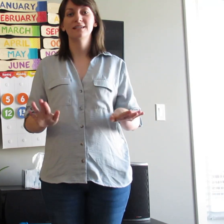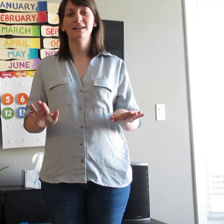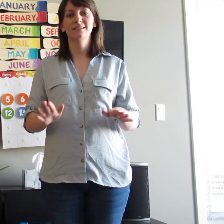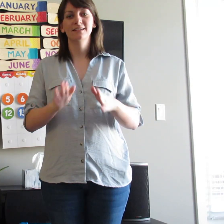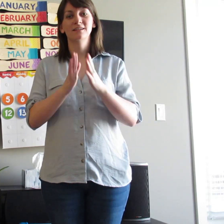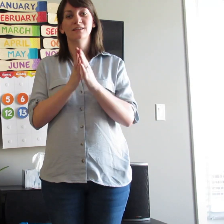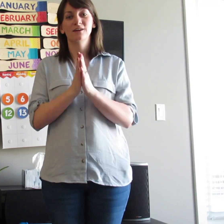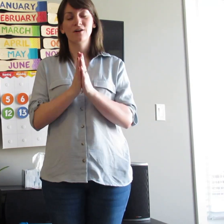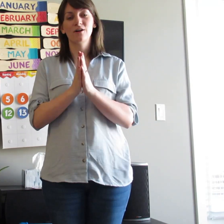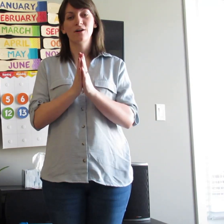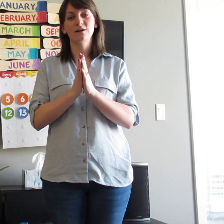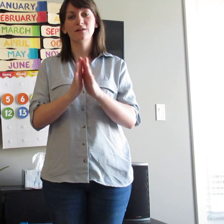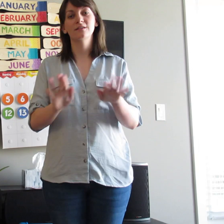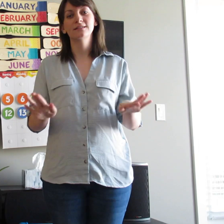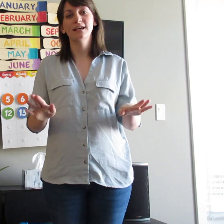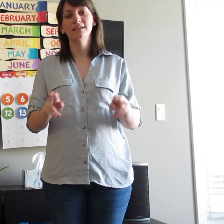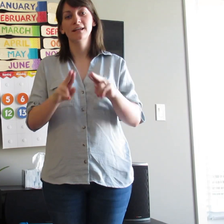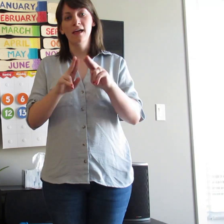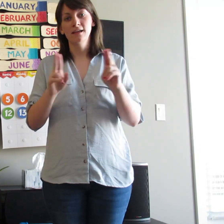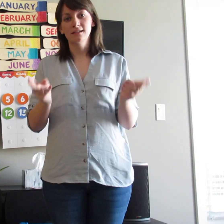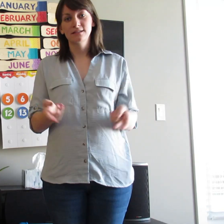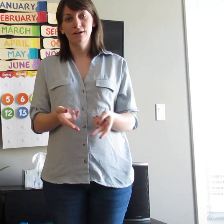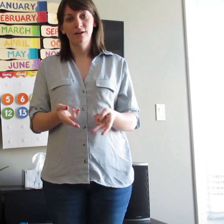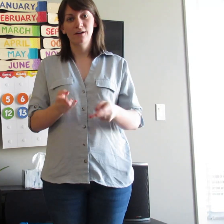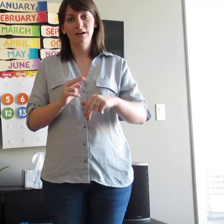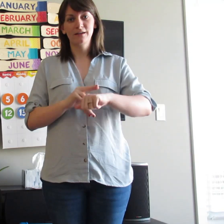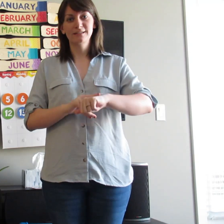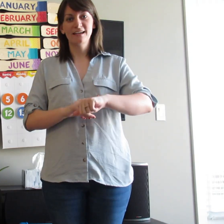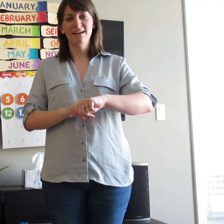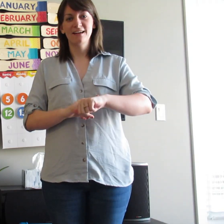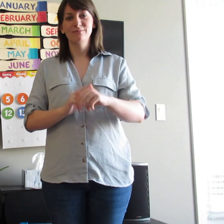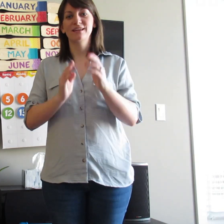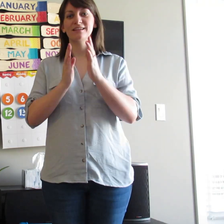done, all done. Circle time